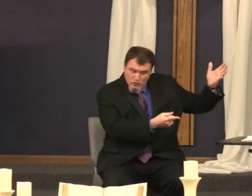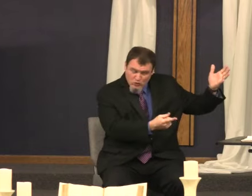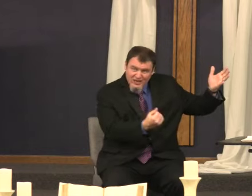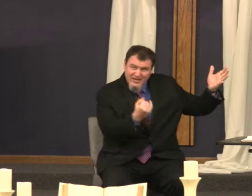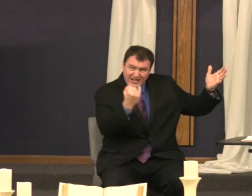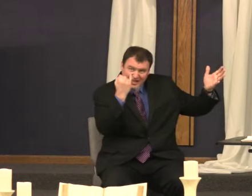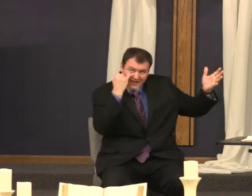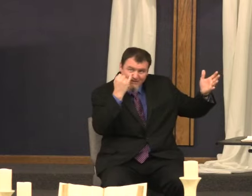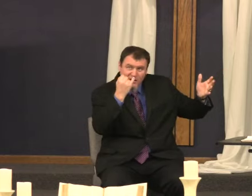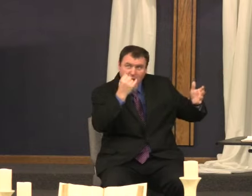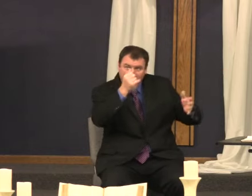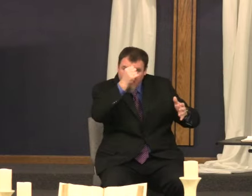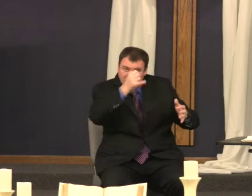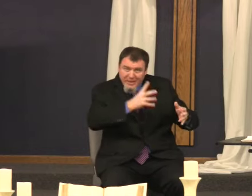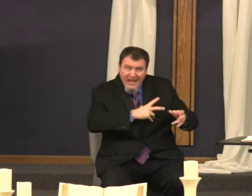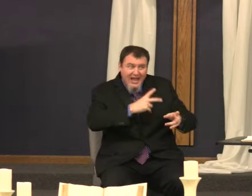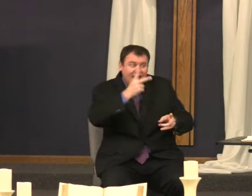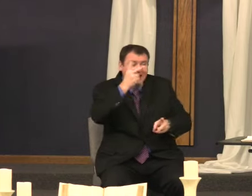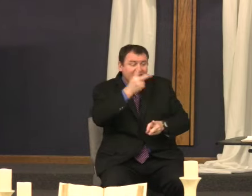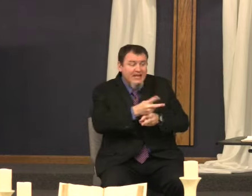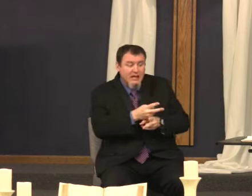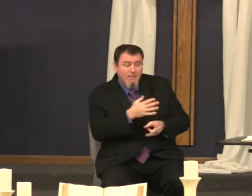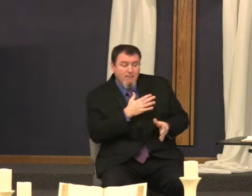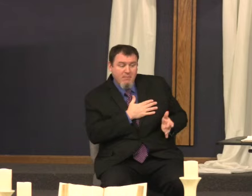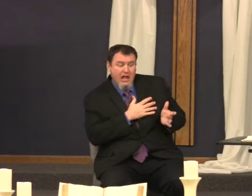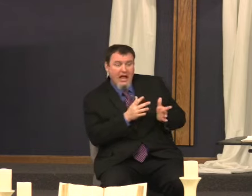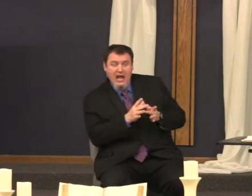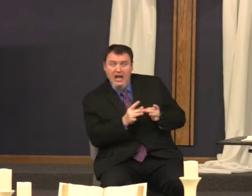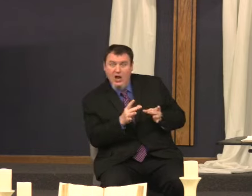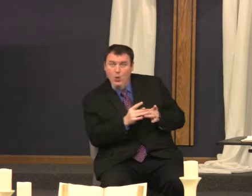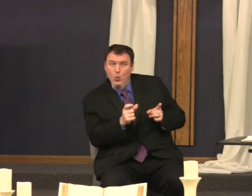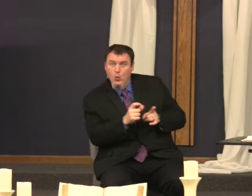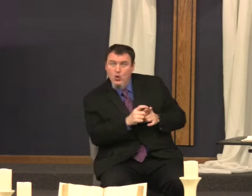you, if a man keep my saying,